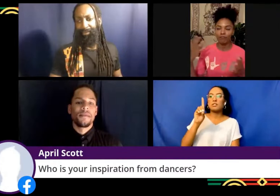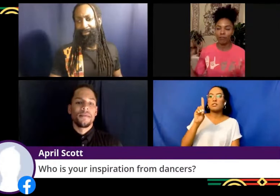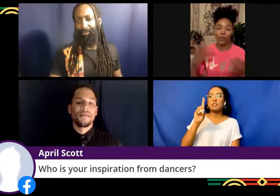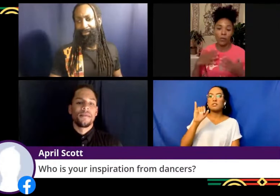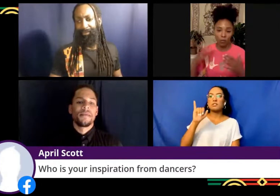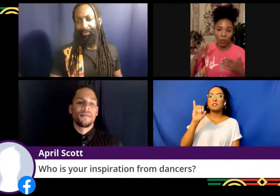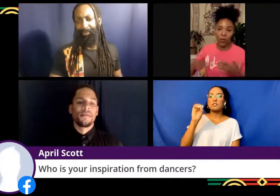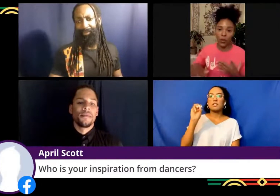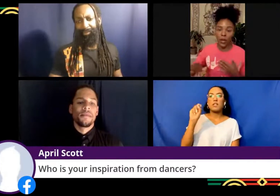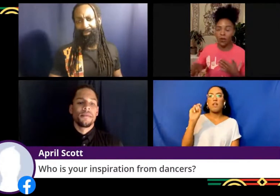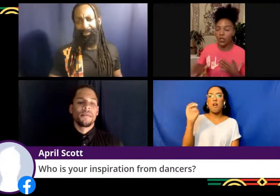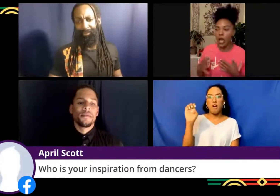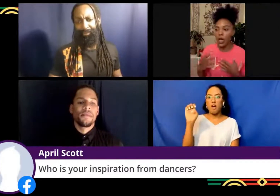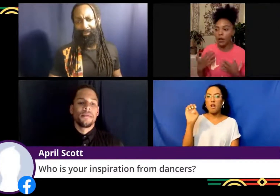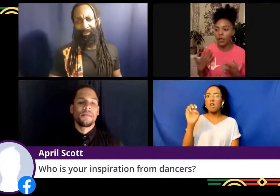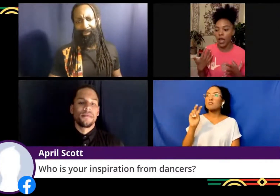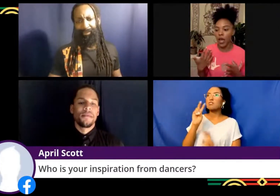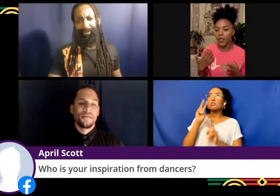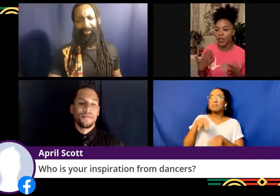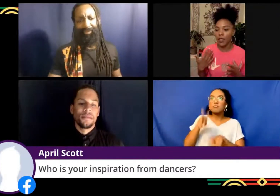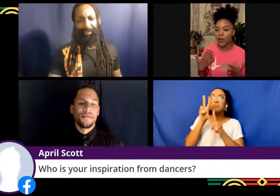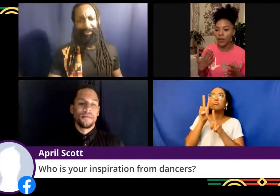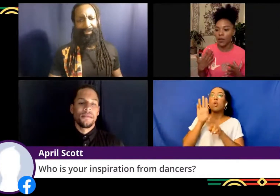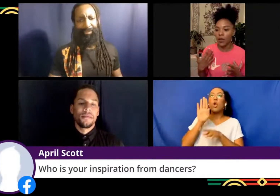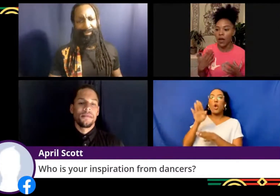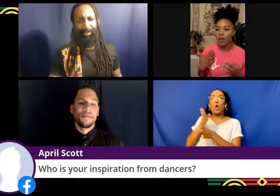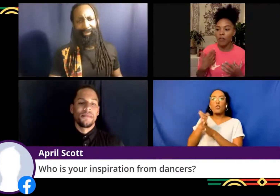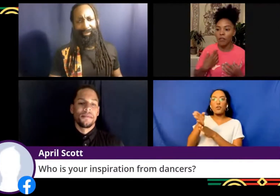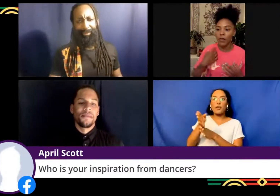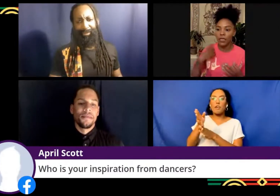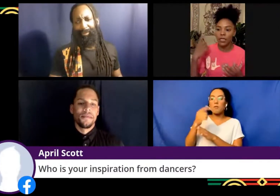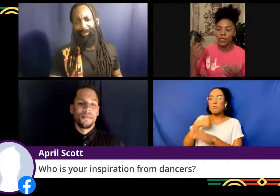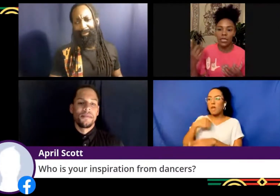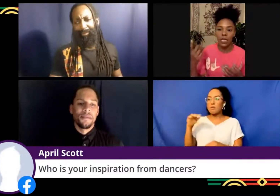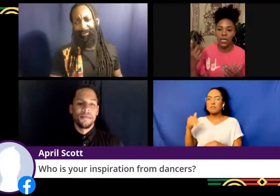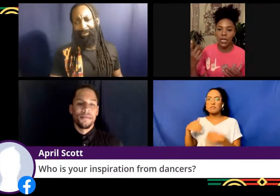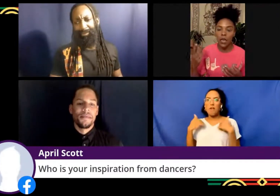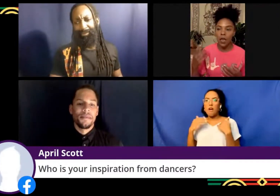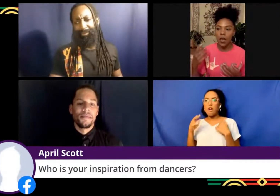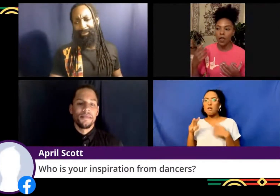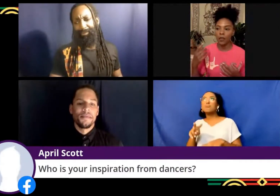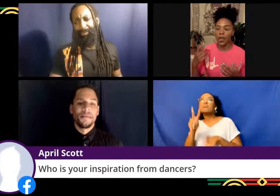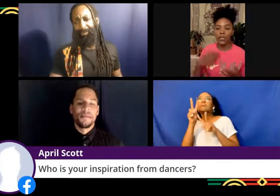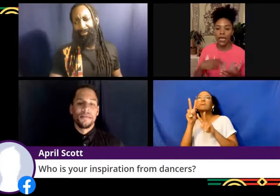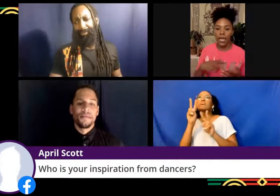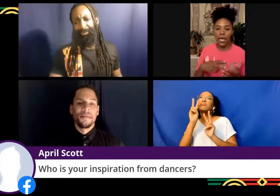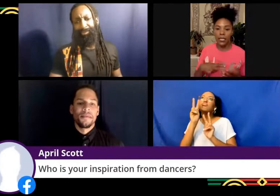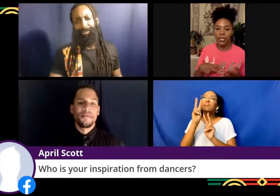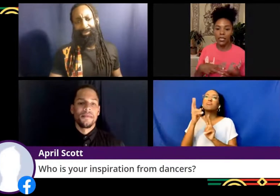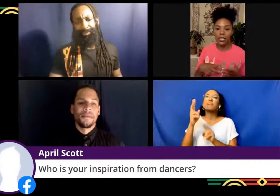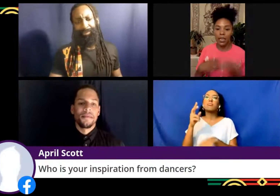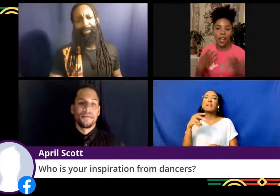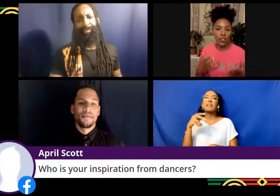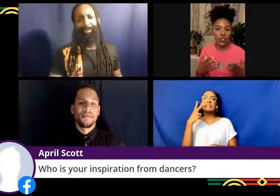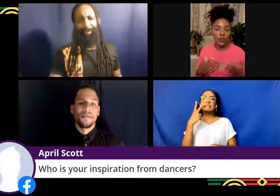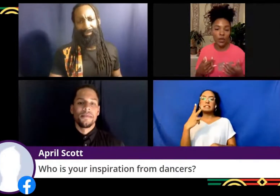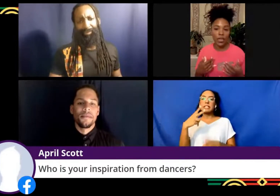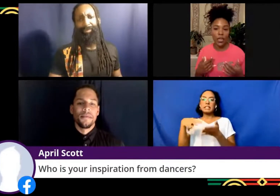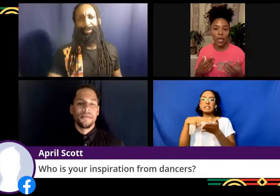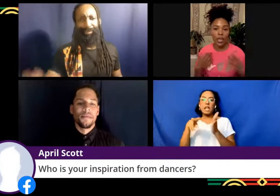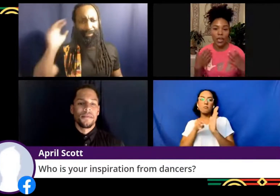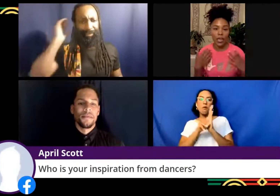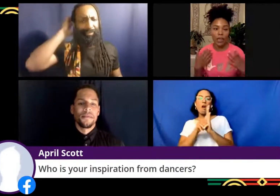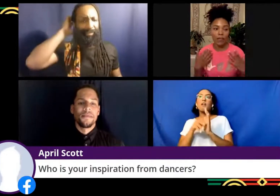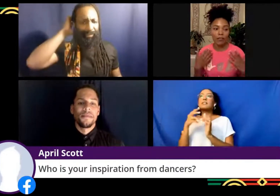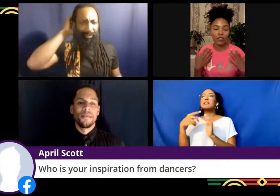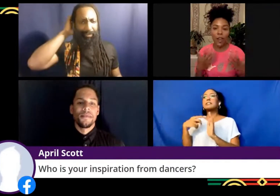career from when I was a child, I think that was very helpful for me to see that dance can actually